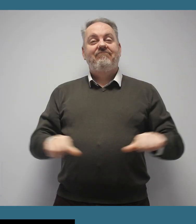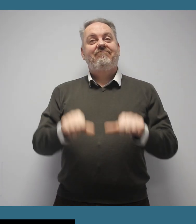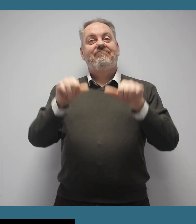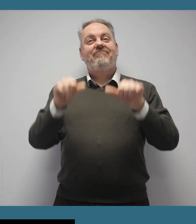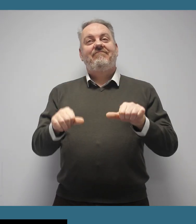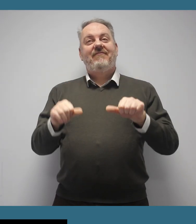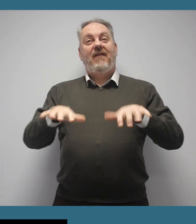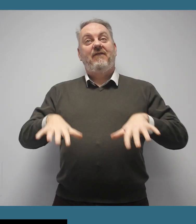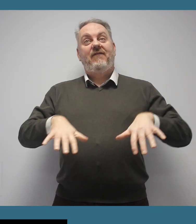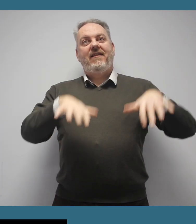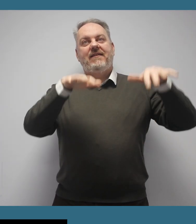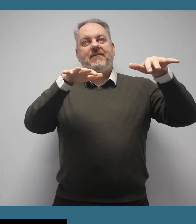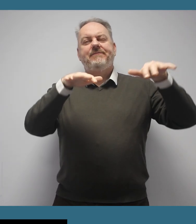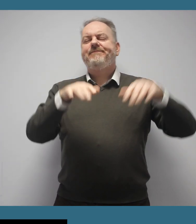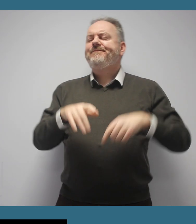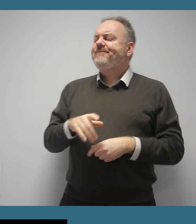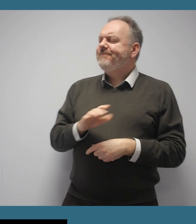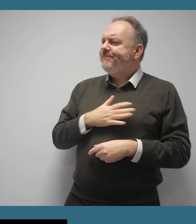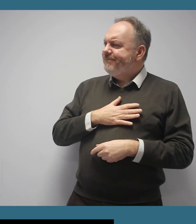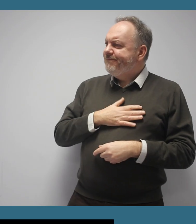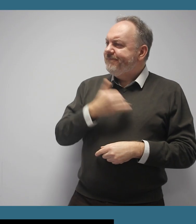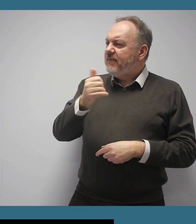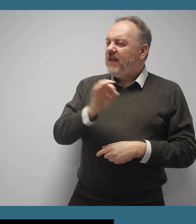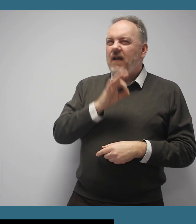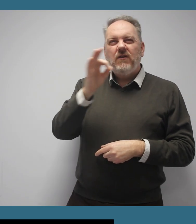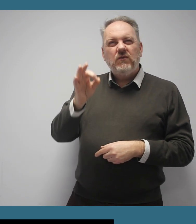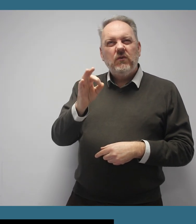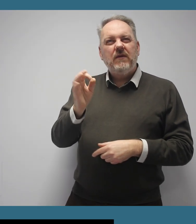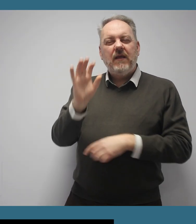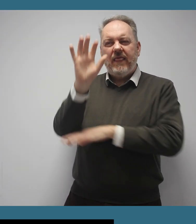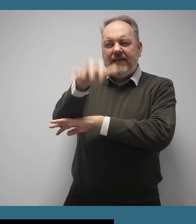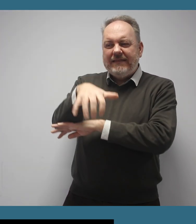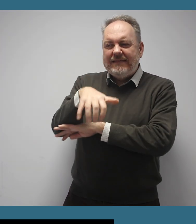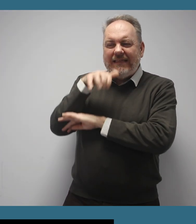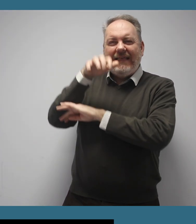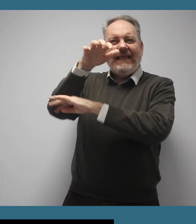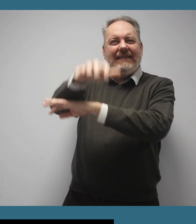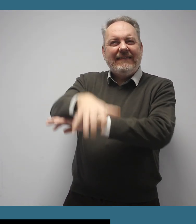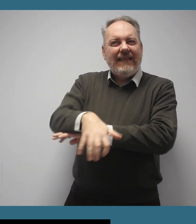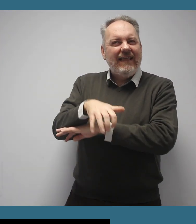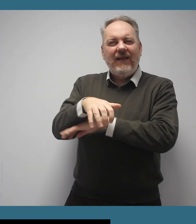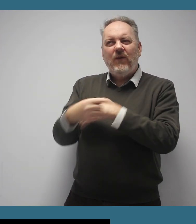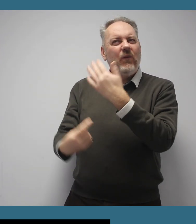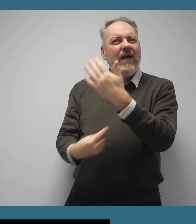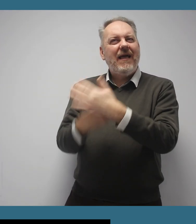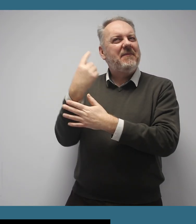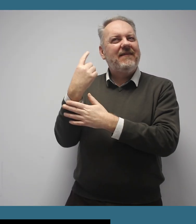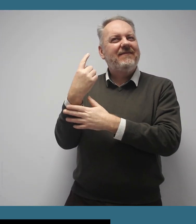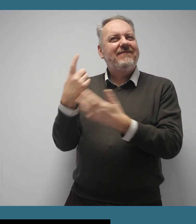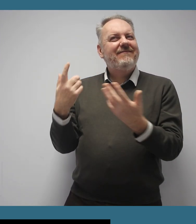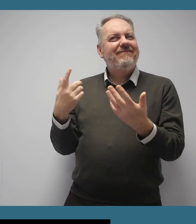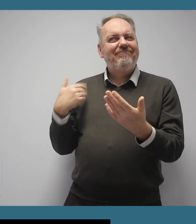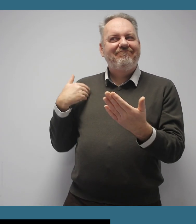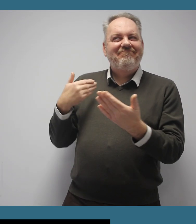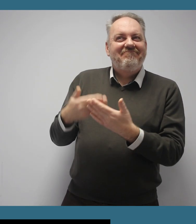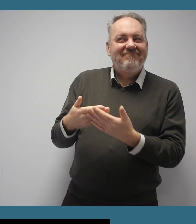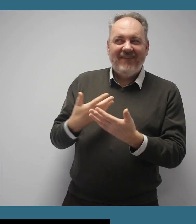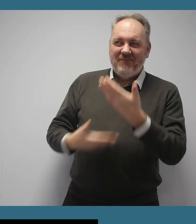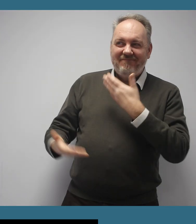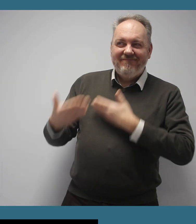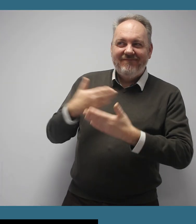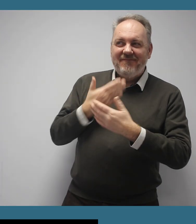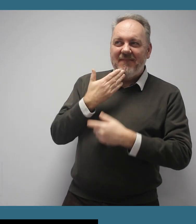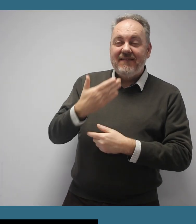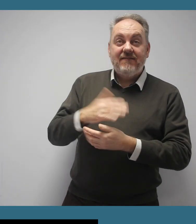the obvious heavy digging and things, did you come across? Oh, well, there was an interesting, that's a really good